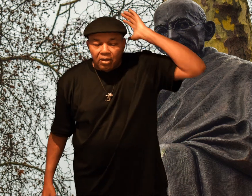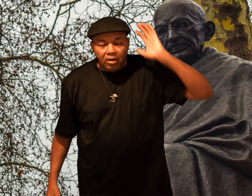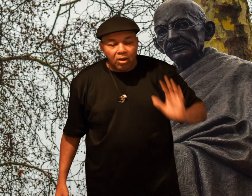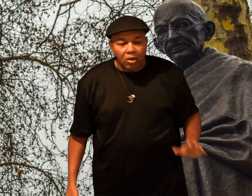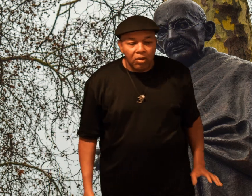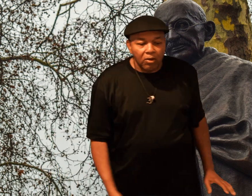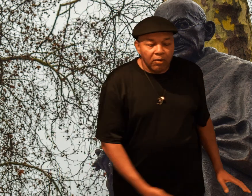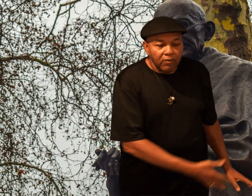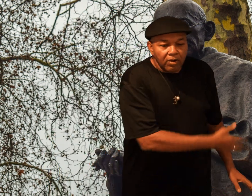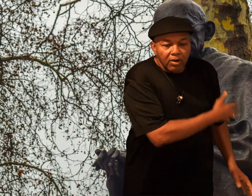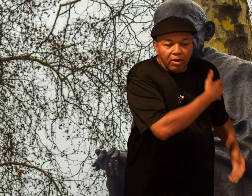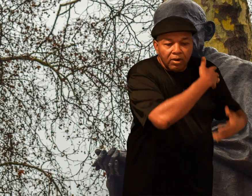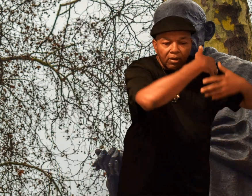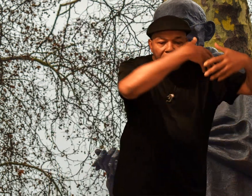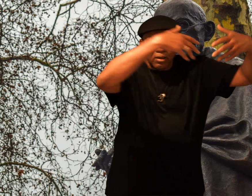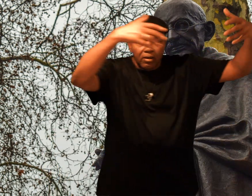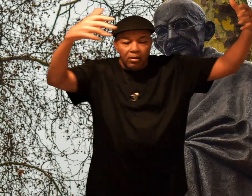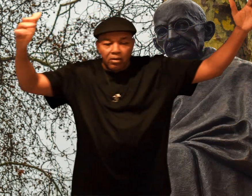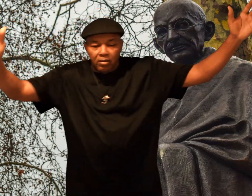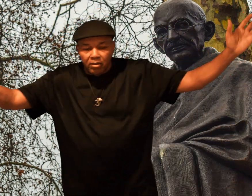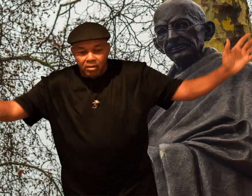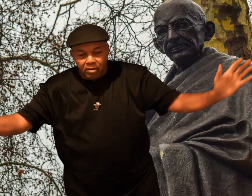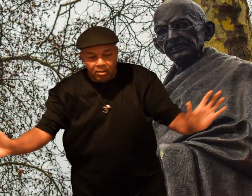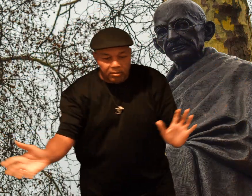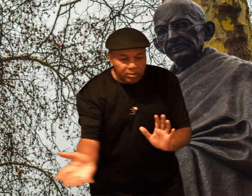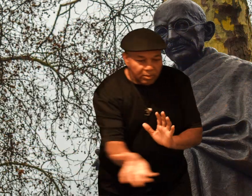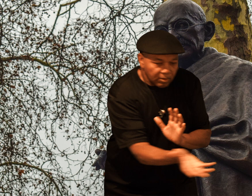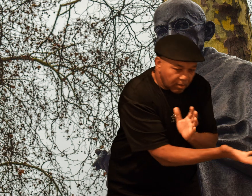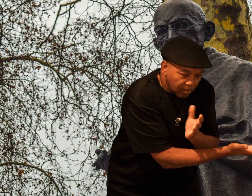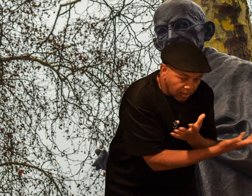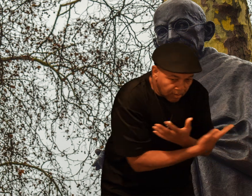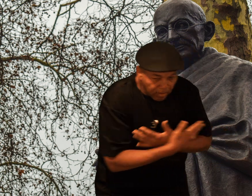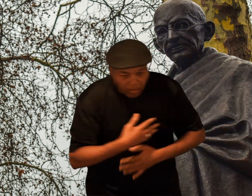shall overcome. Every time I get a question, that's someday.